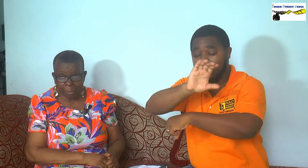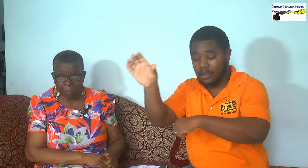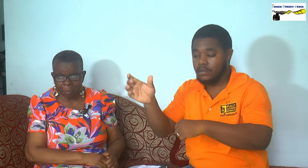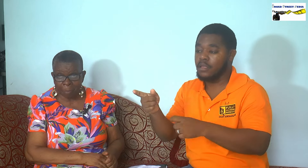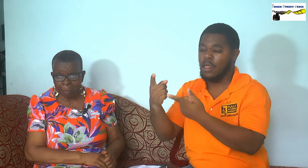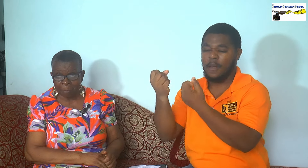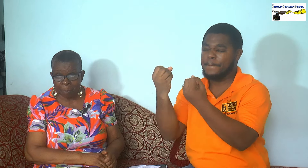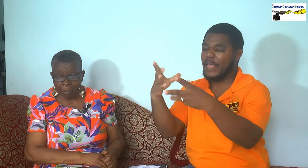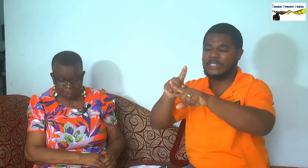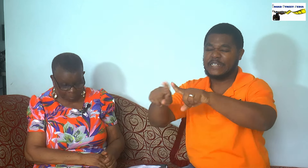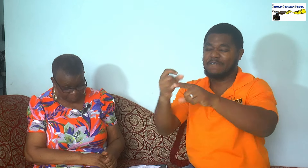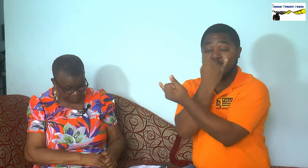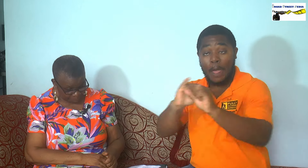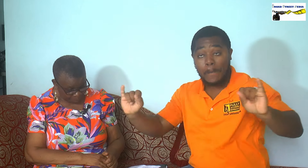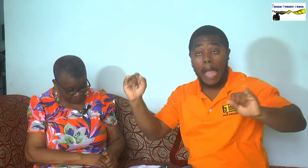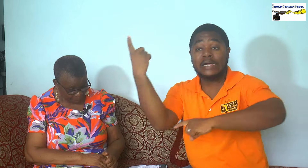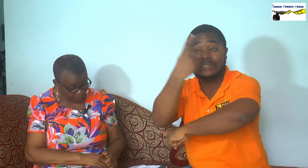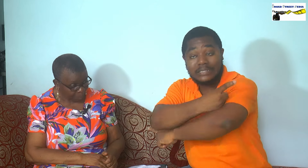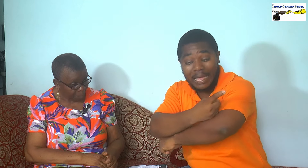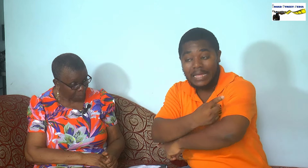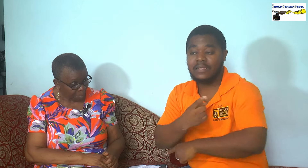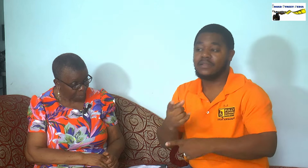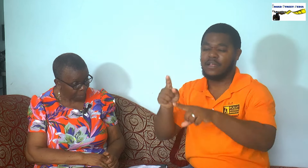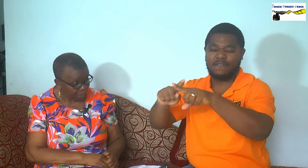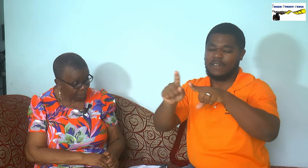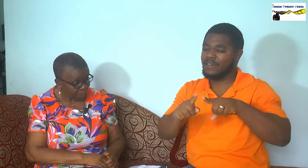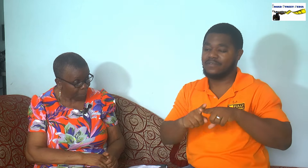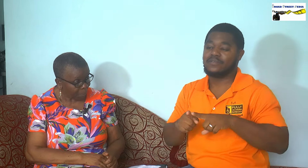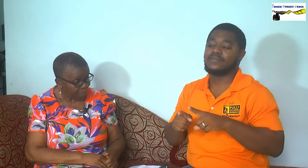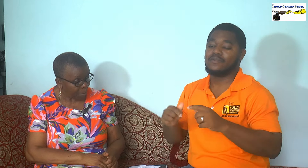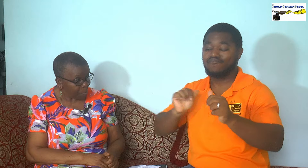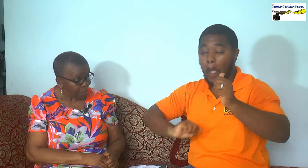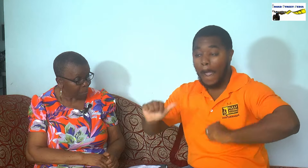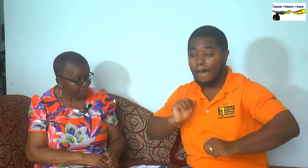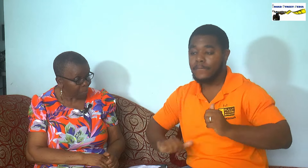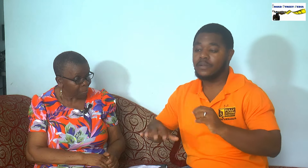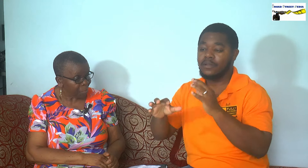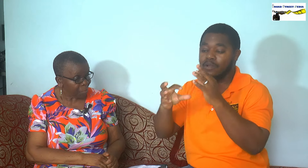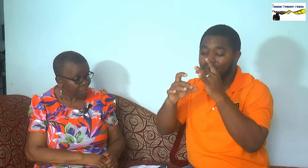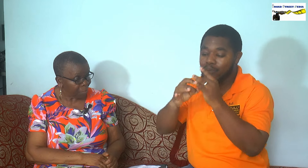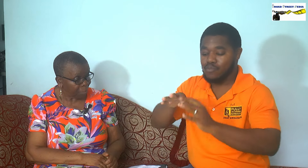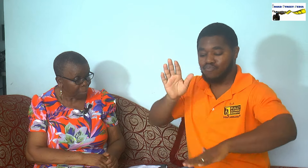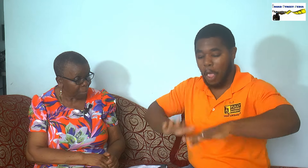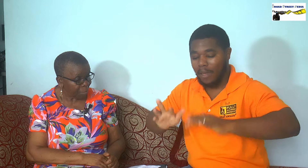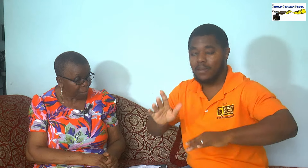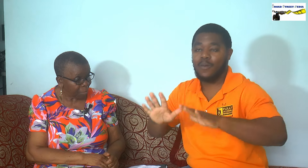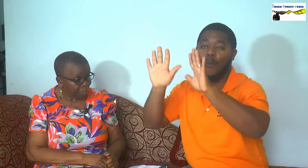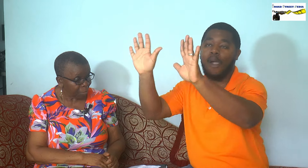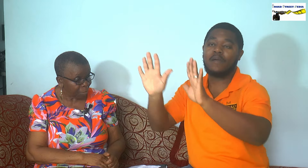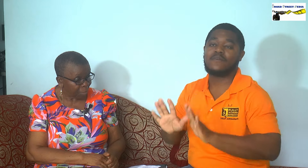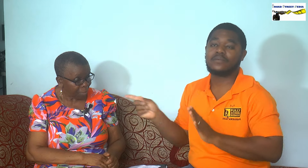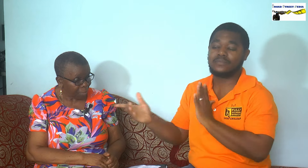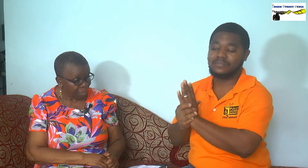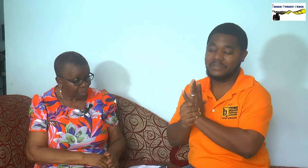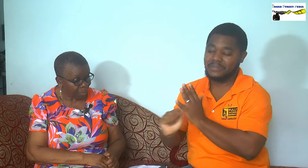they went to church, Independence Day as well. Many different things. Drama, playing